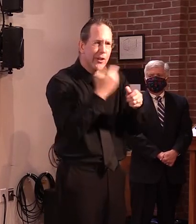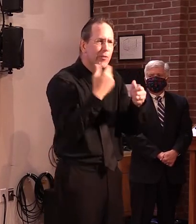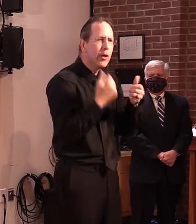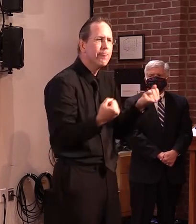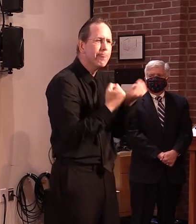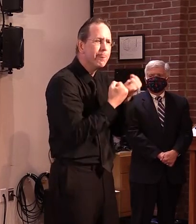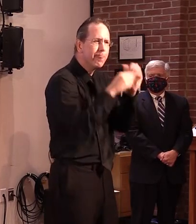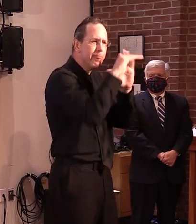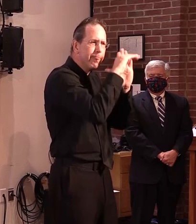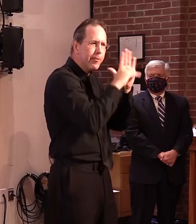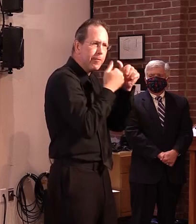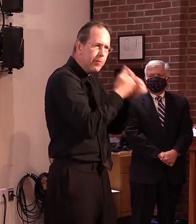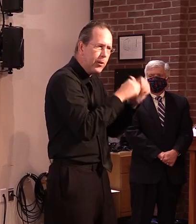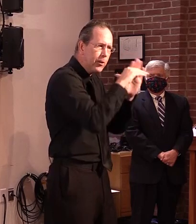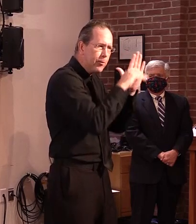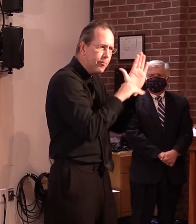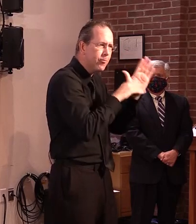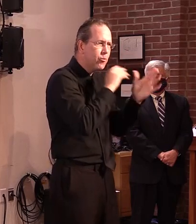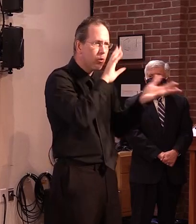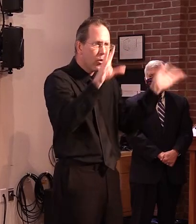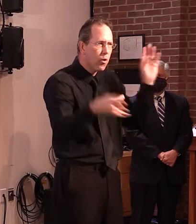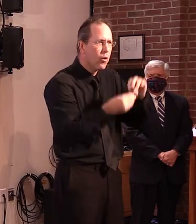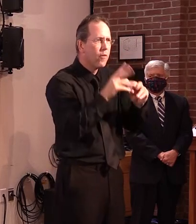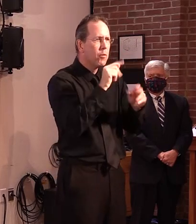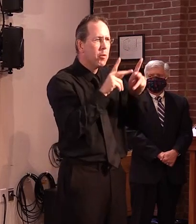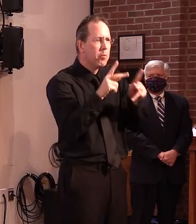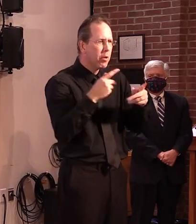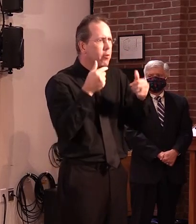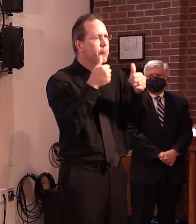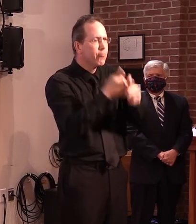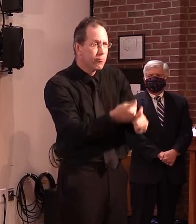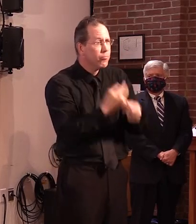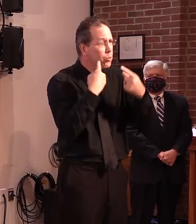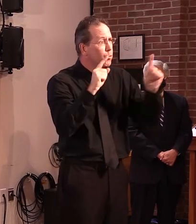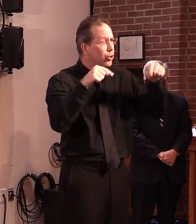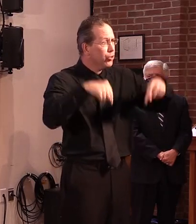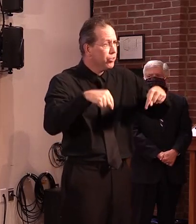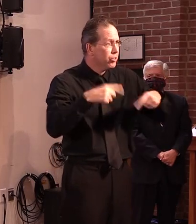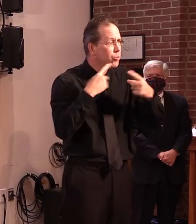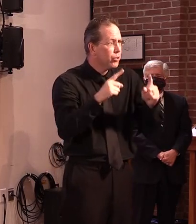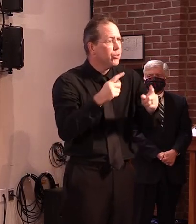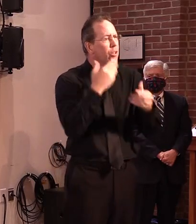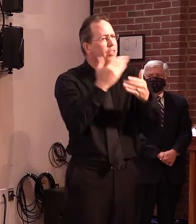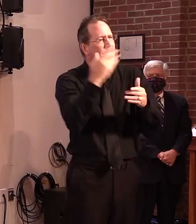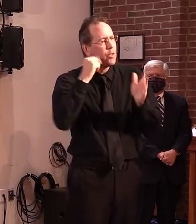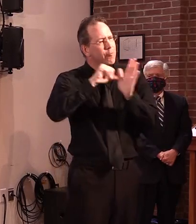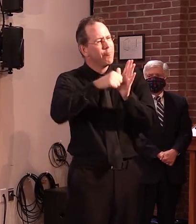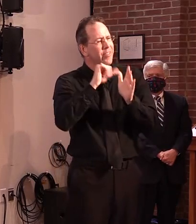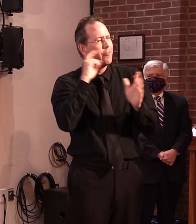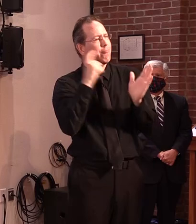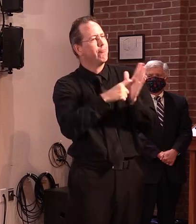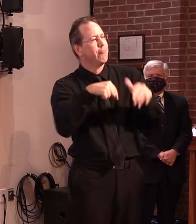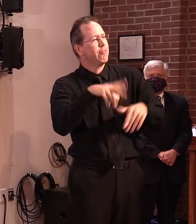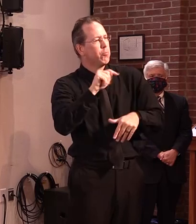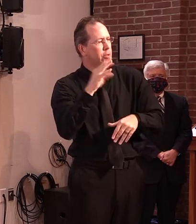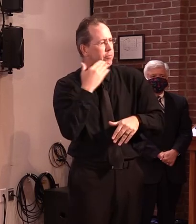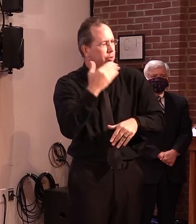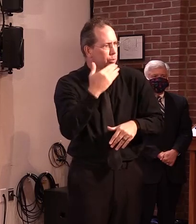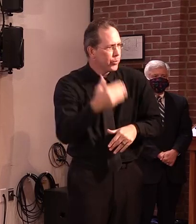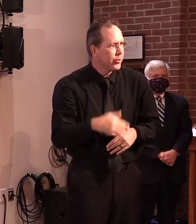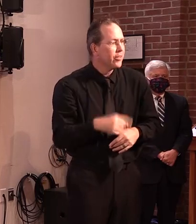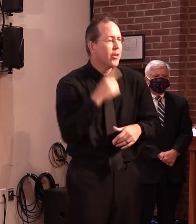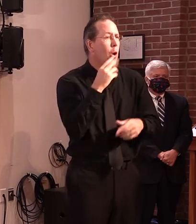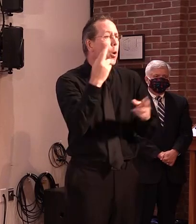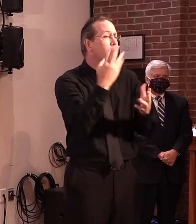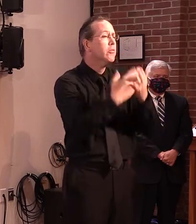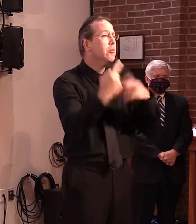people of Vermont for our success. But I thank you for reinforcing that. And we look forward to you coming up here to visit and